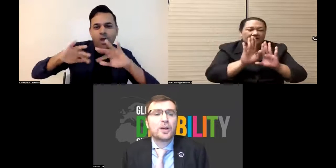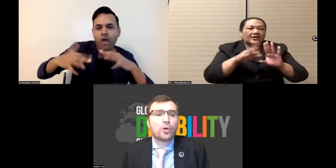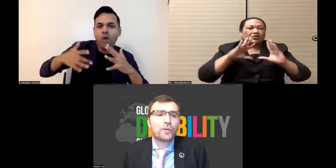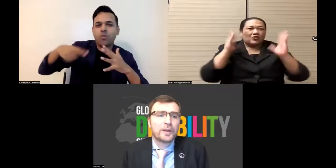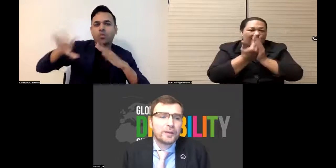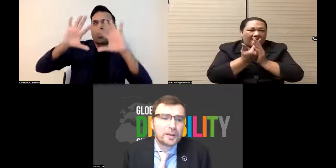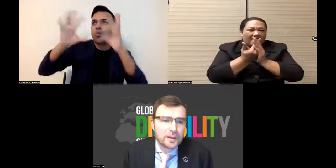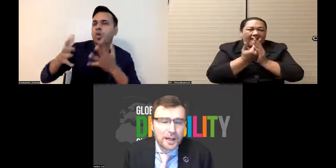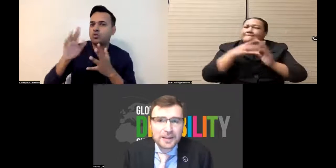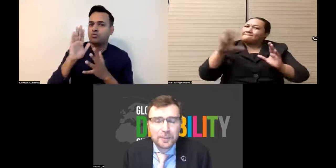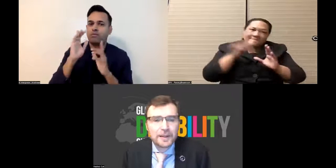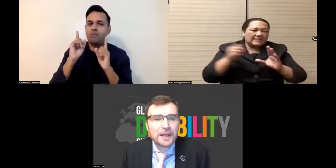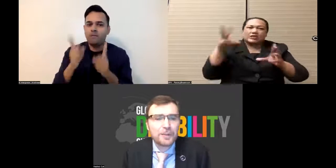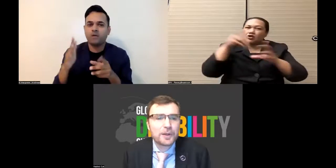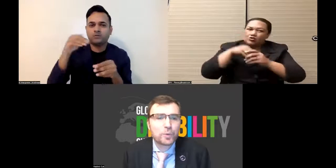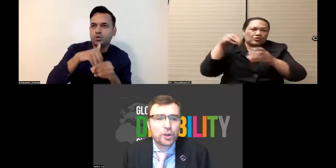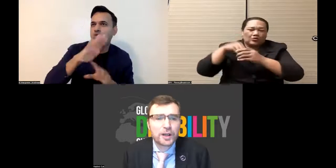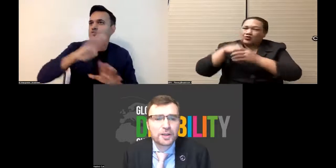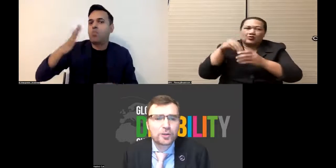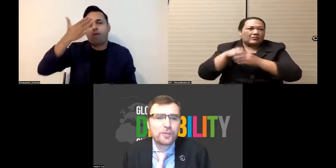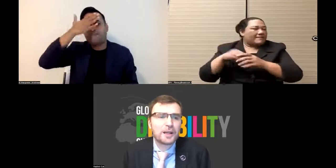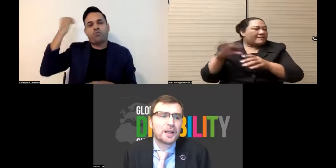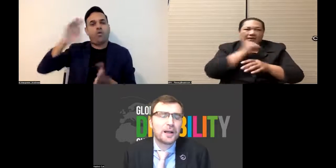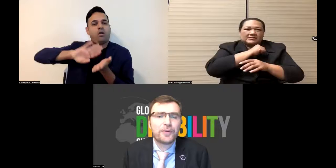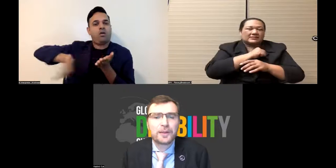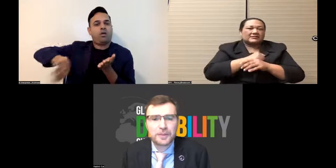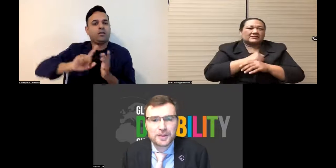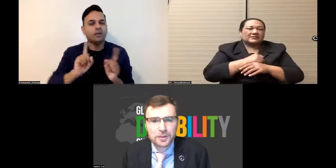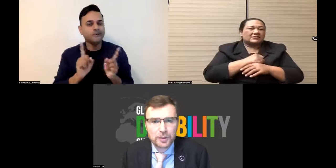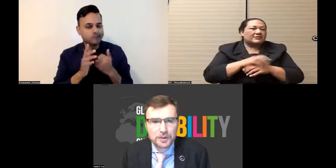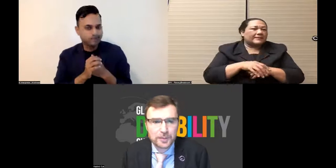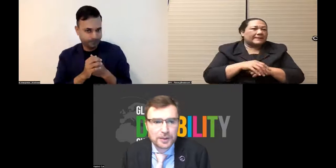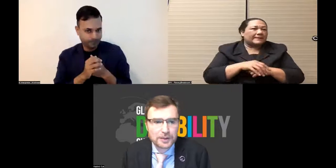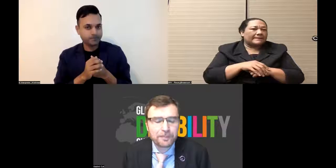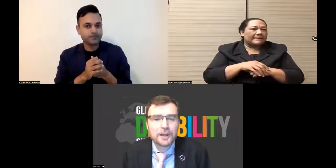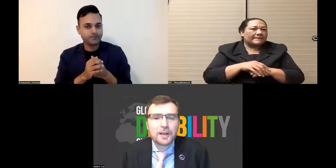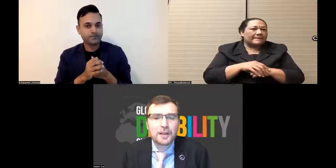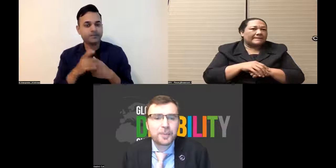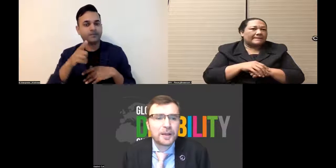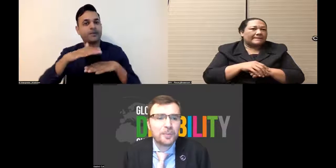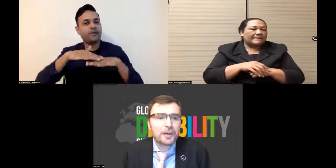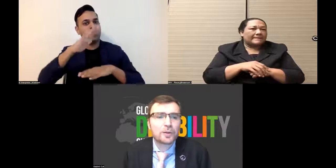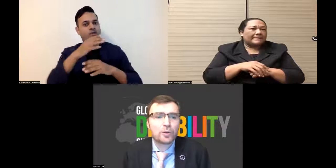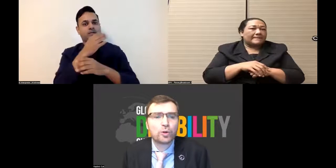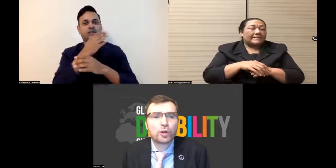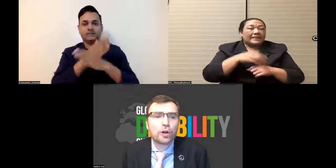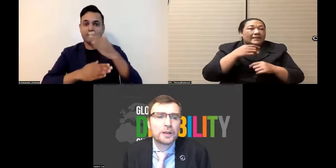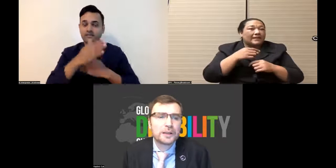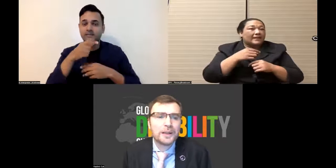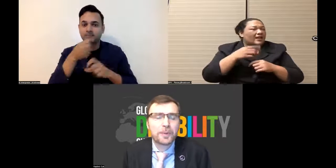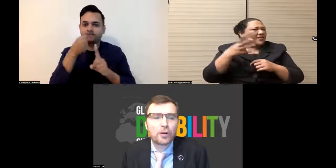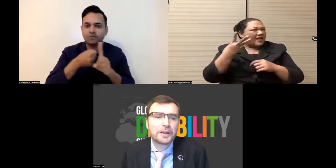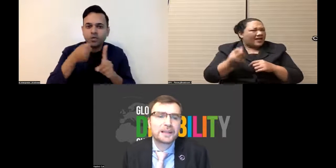witnessed COVID-19 pandemic, which catastrophically affected persons with disabilities. The pandemic not